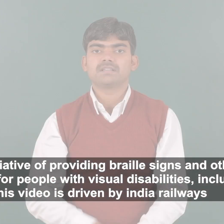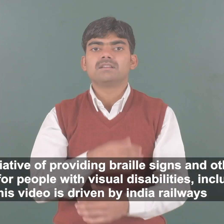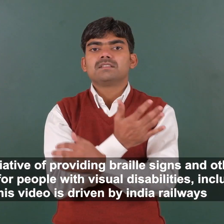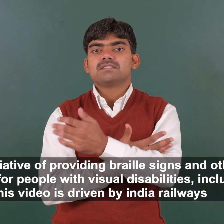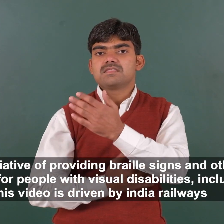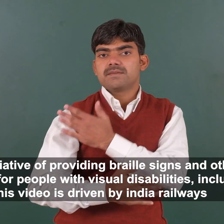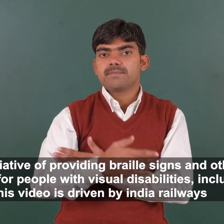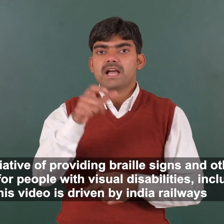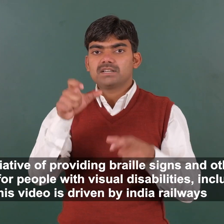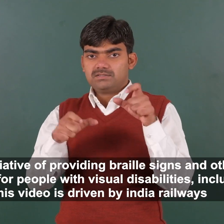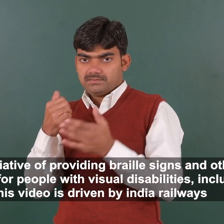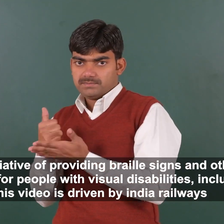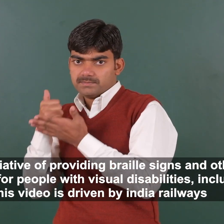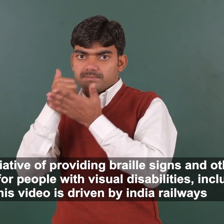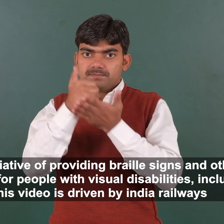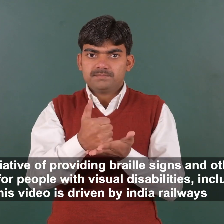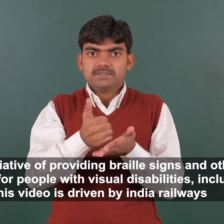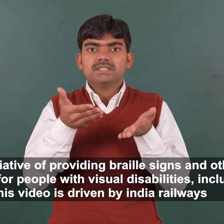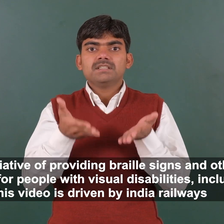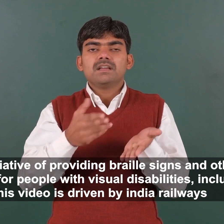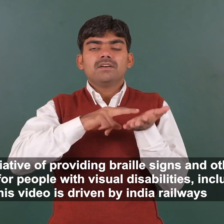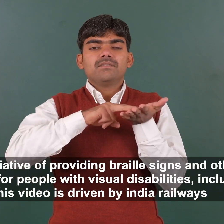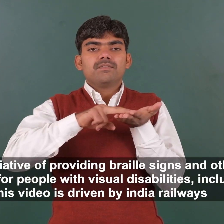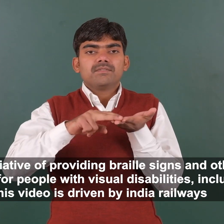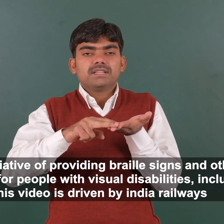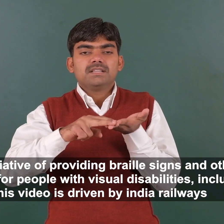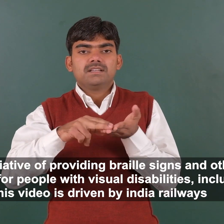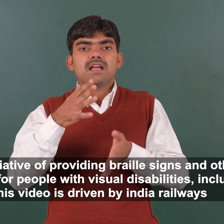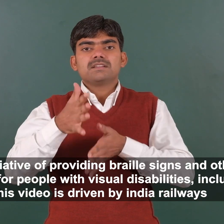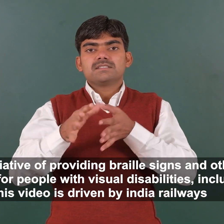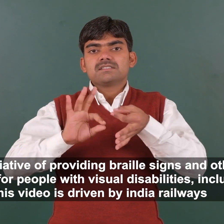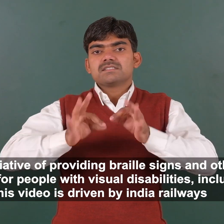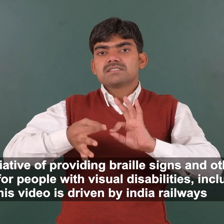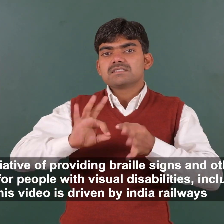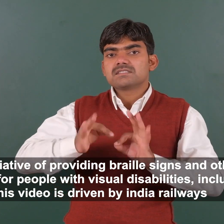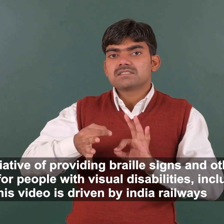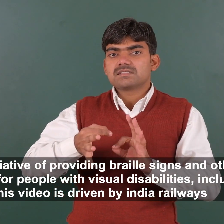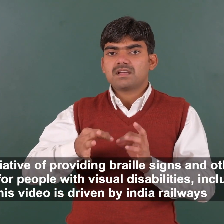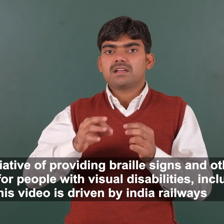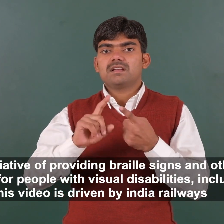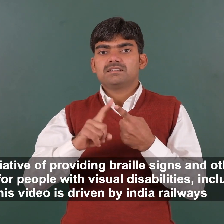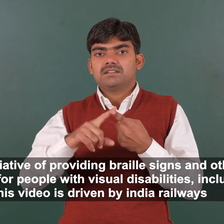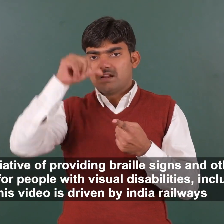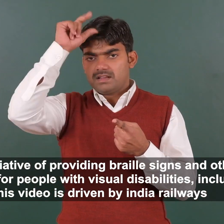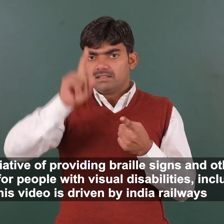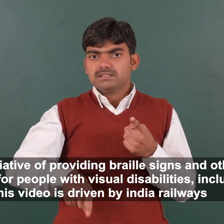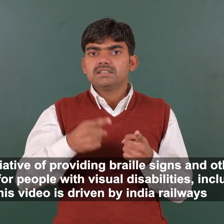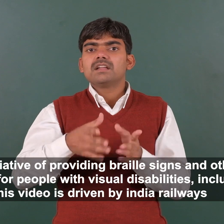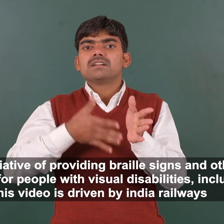The initiative of providing Braille signs and other facilities for people with visual disabilities,